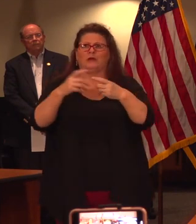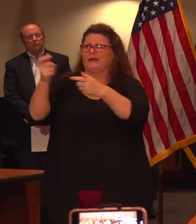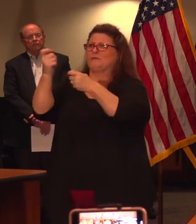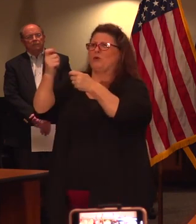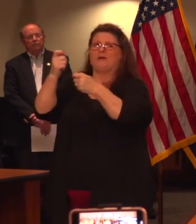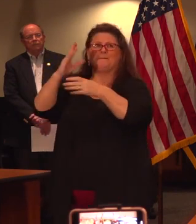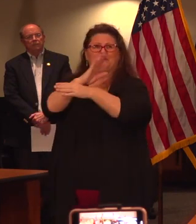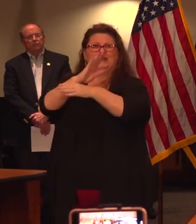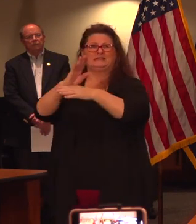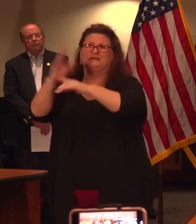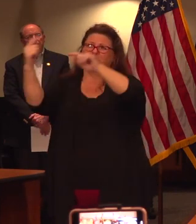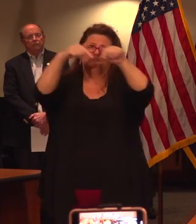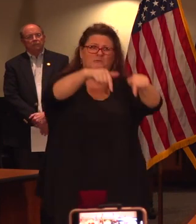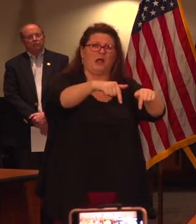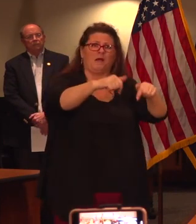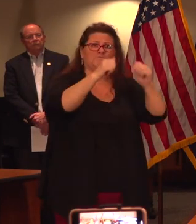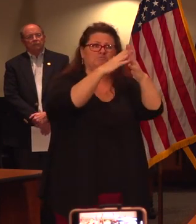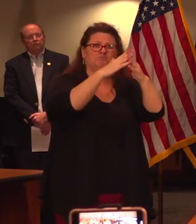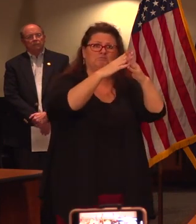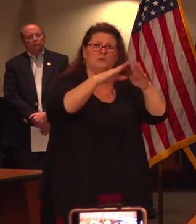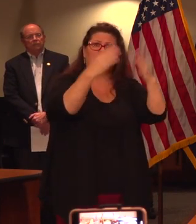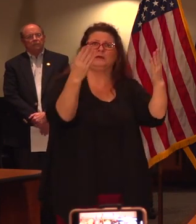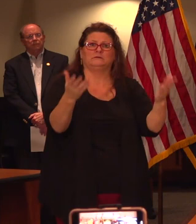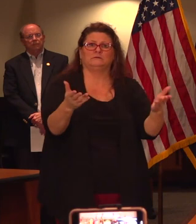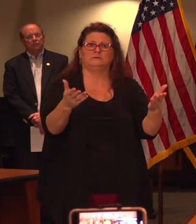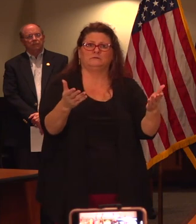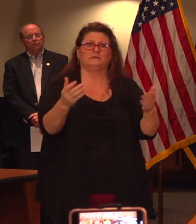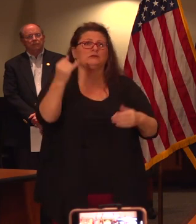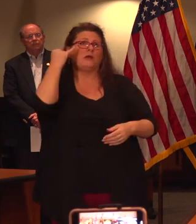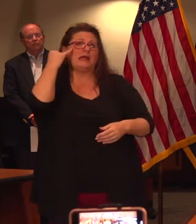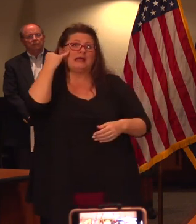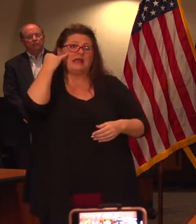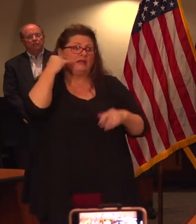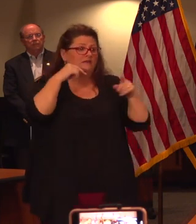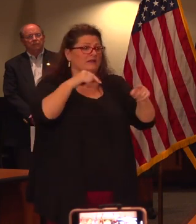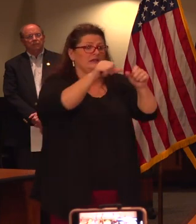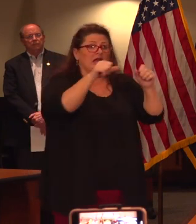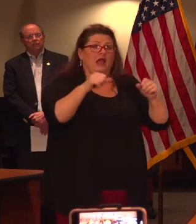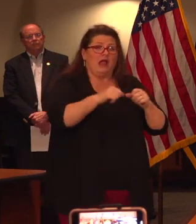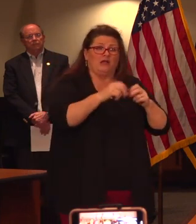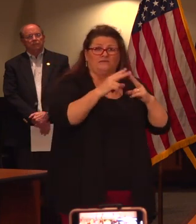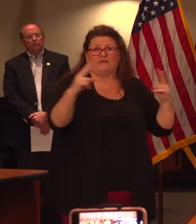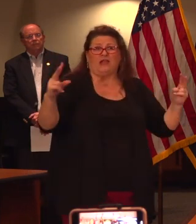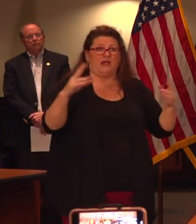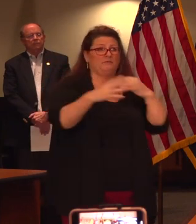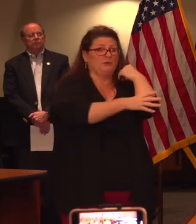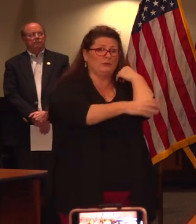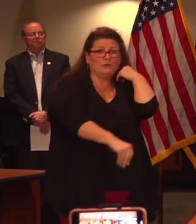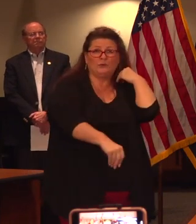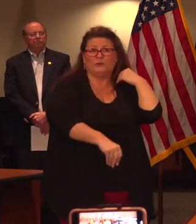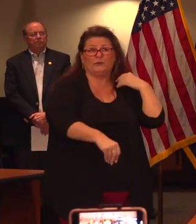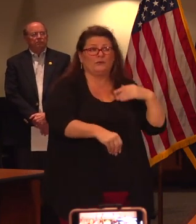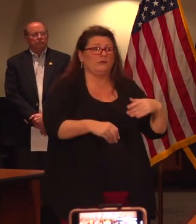because just one manufacturing plant in a very low income area can change everything, change lives for